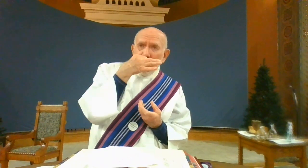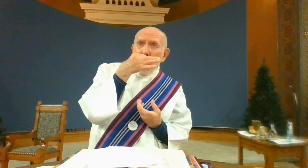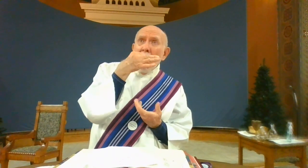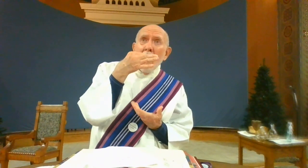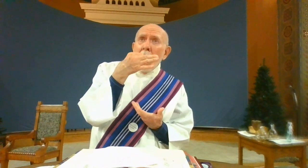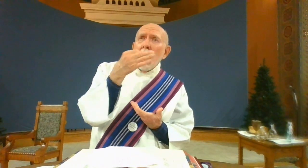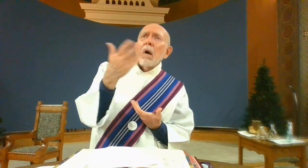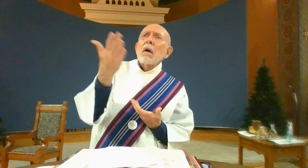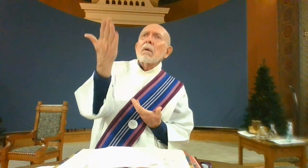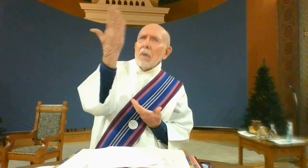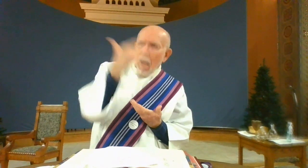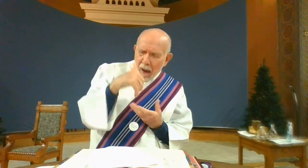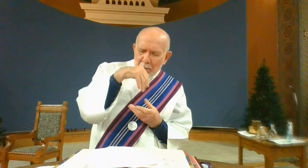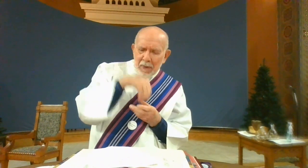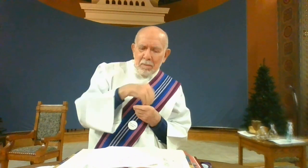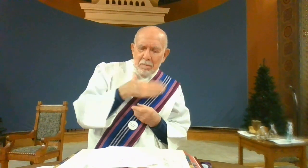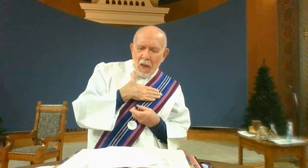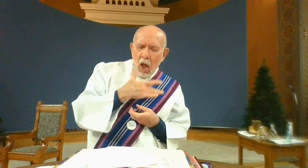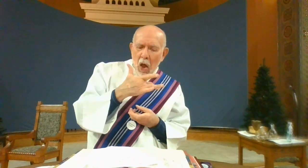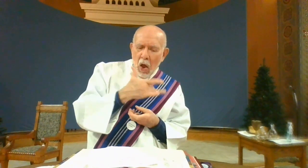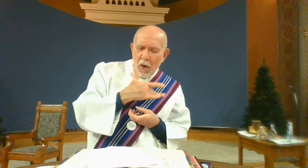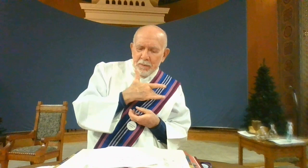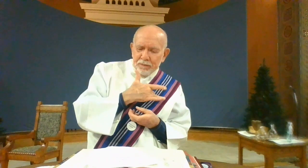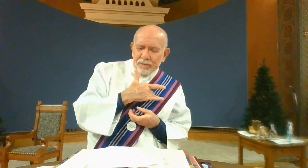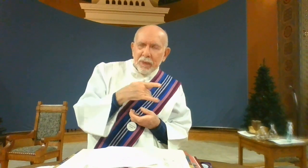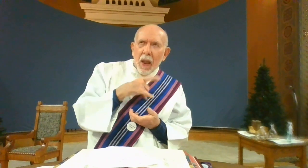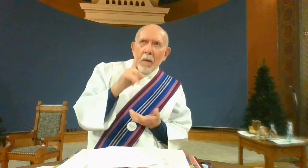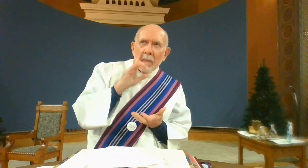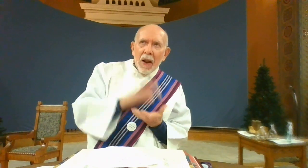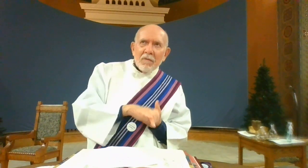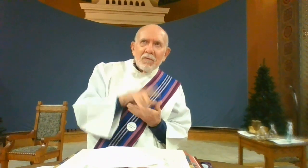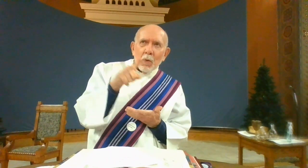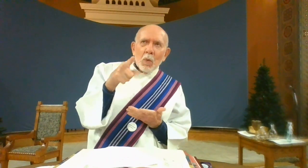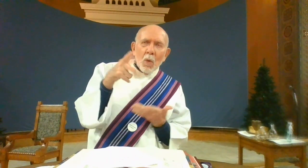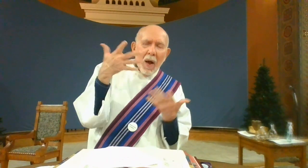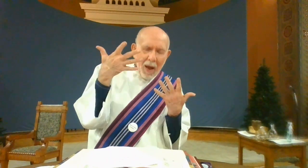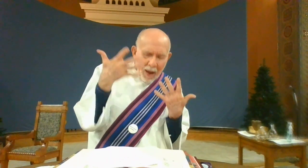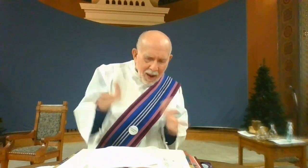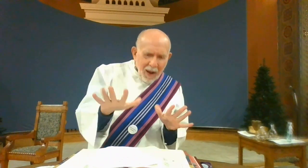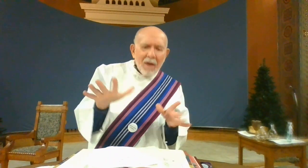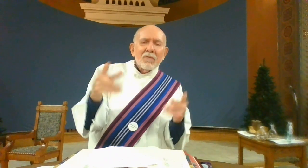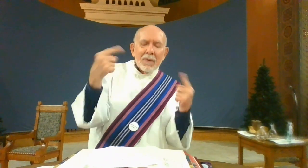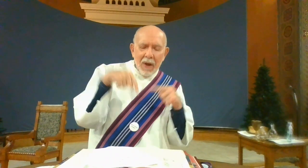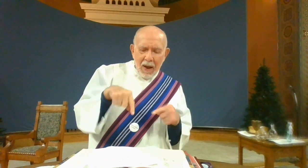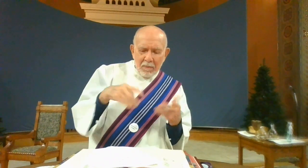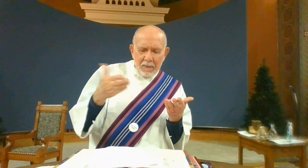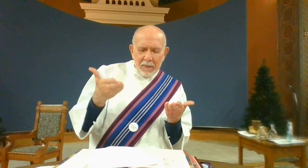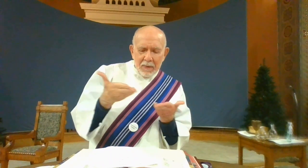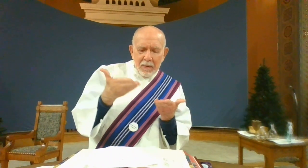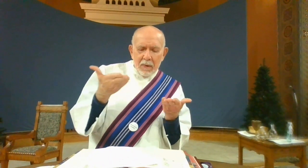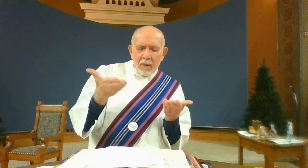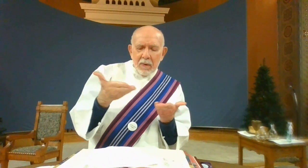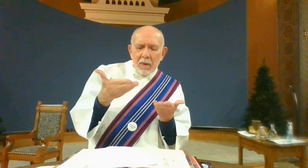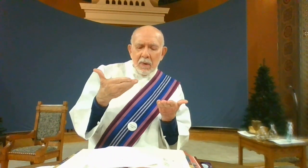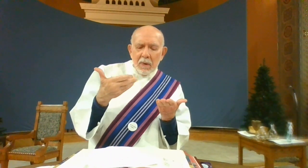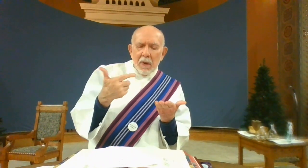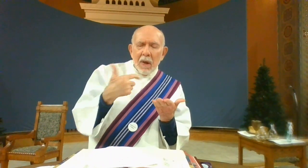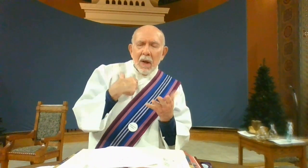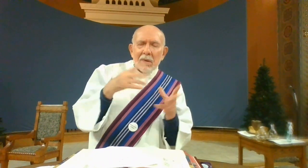moment receive you sacramentally come at least spiritually into my heart I embrace you as if you were already there